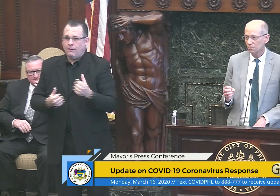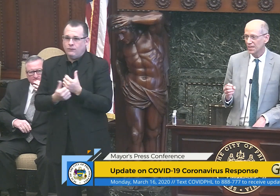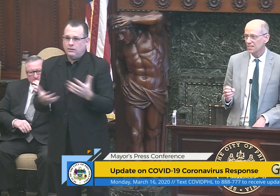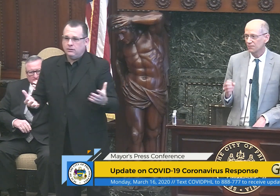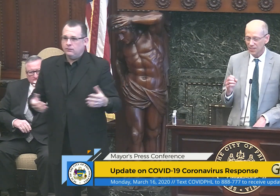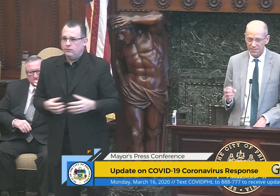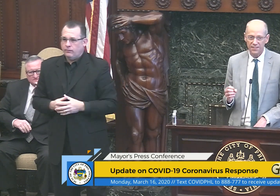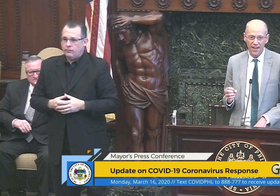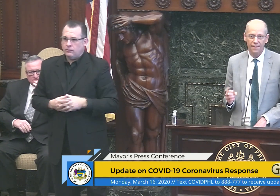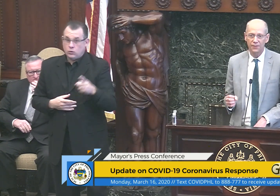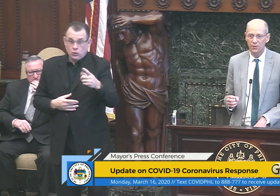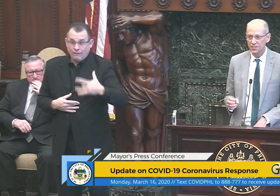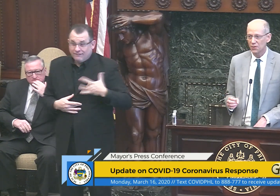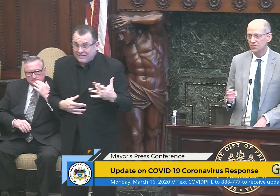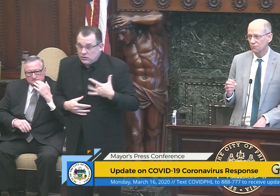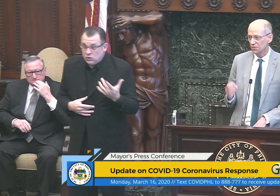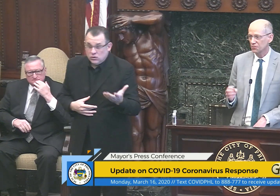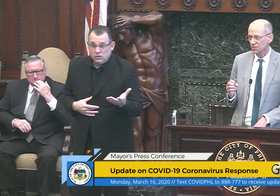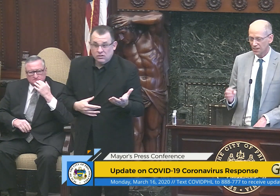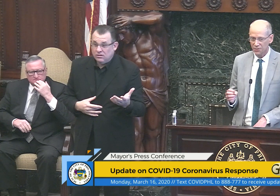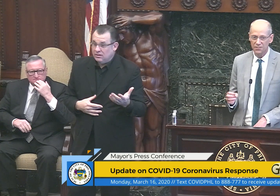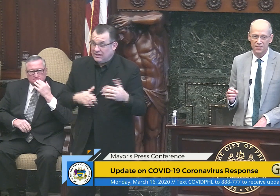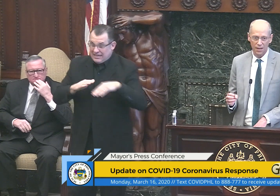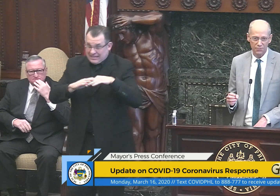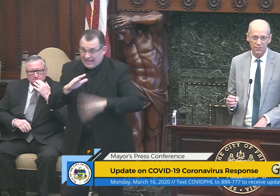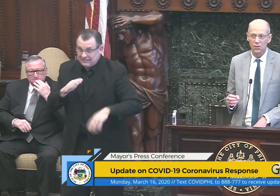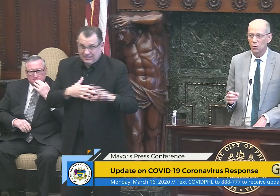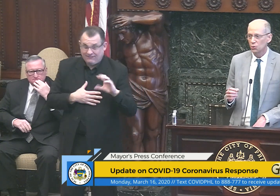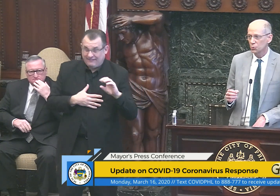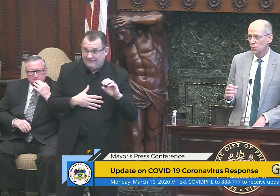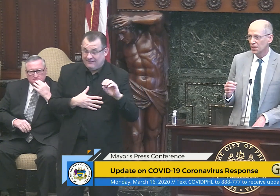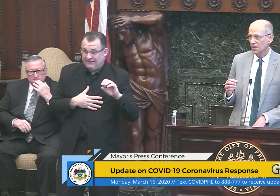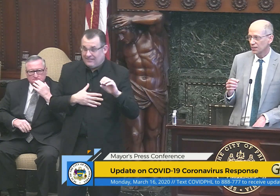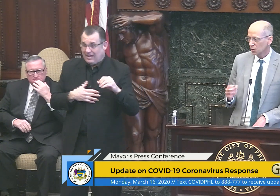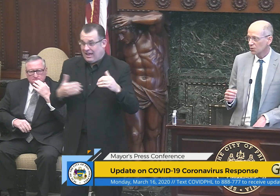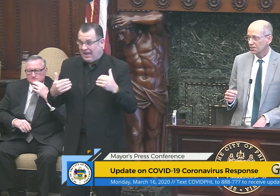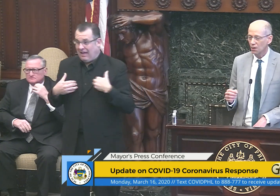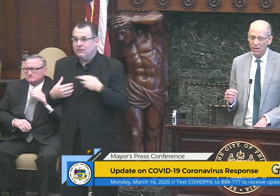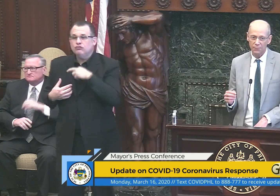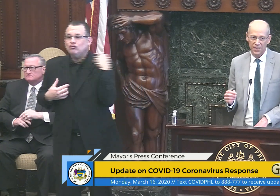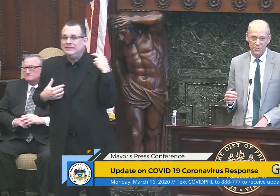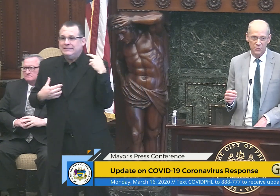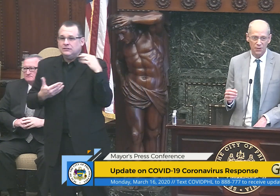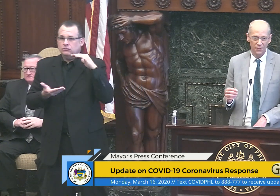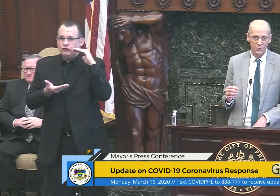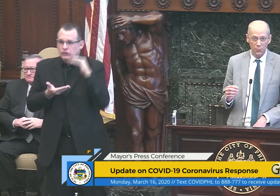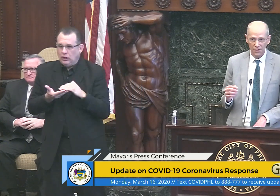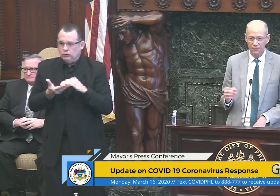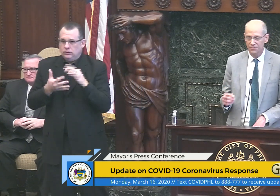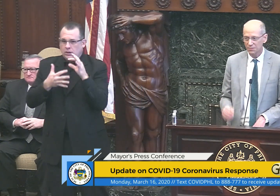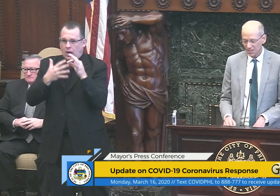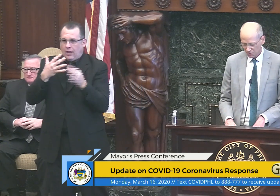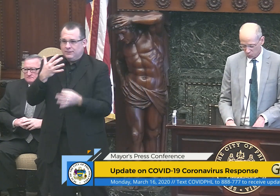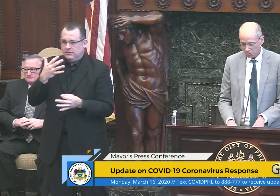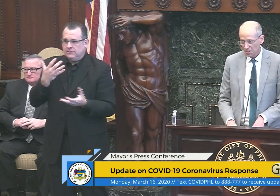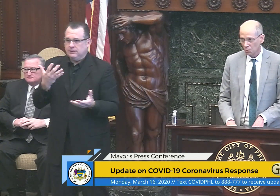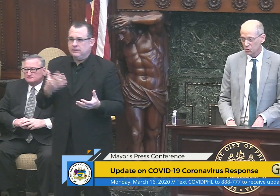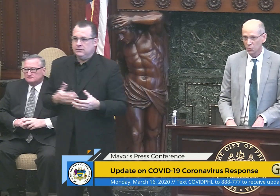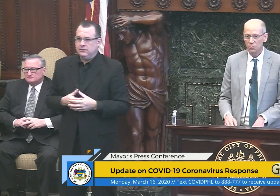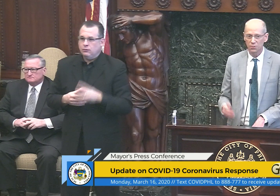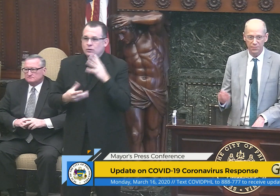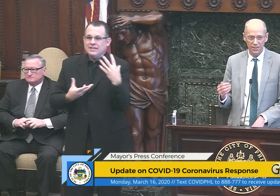have to hold meetings of less than that, there are a series of risk reduction steps which we included in our recommendations around the 250